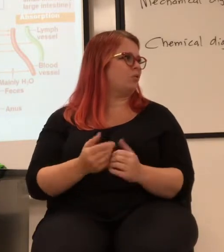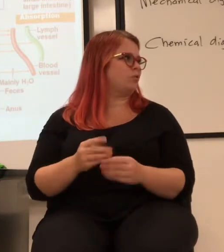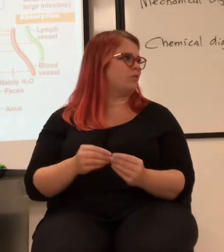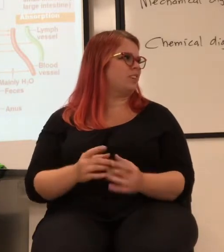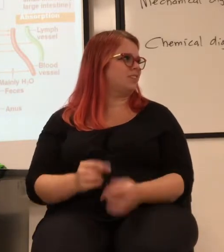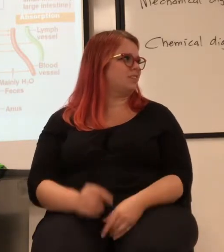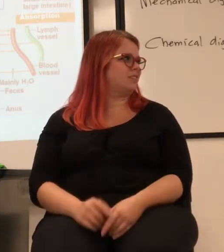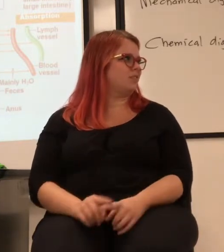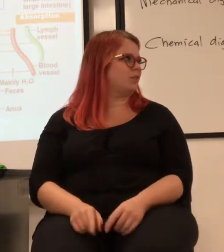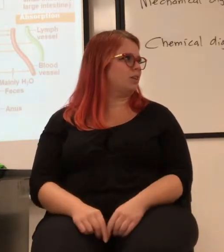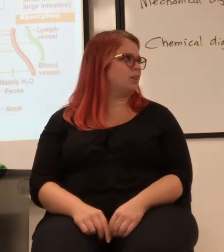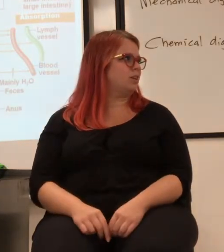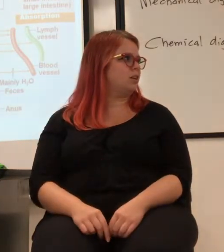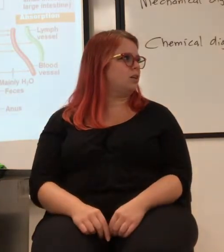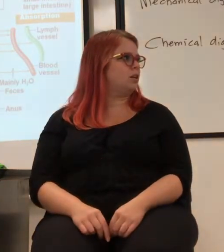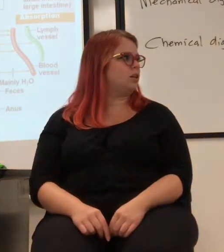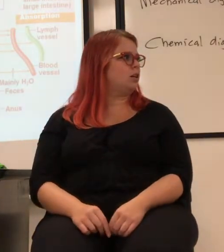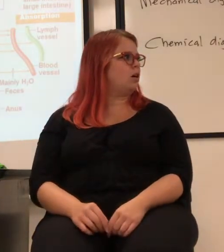of intestines.